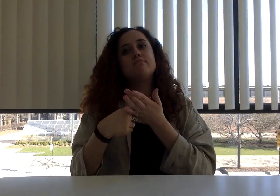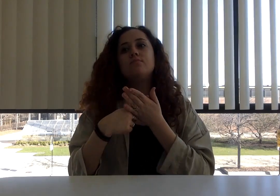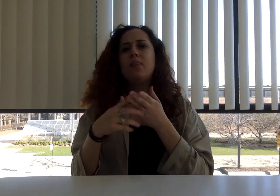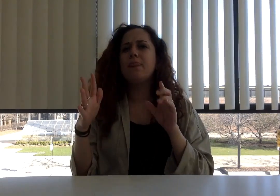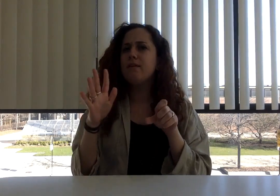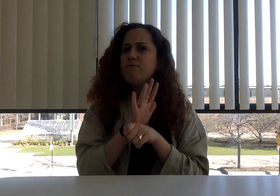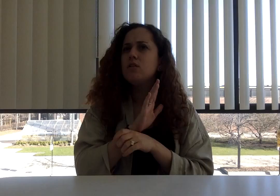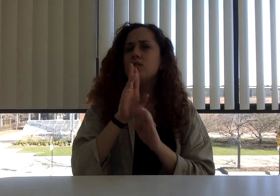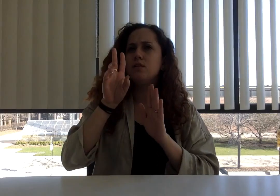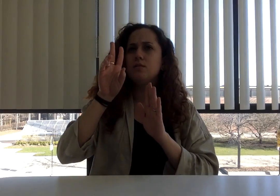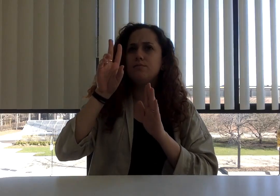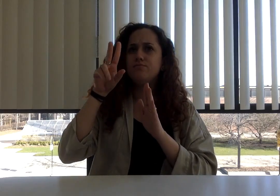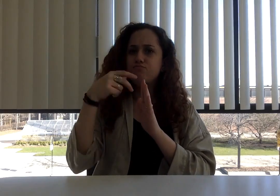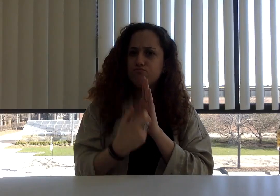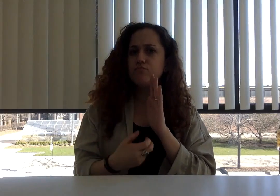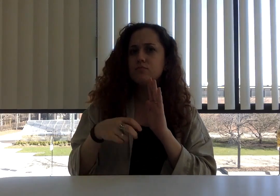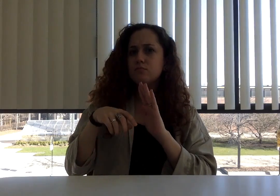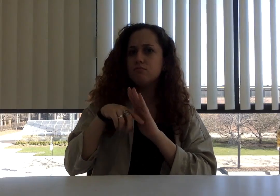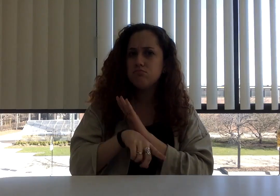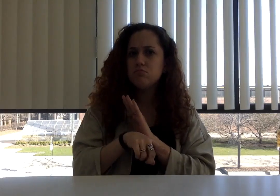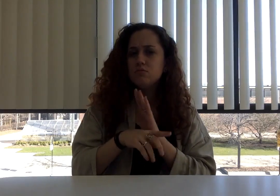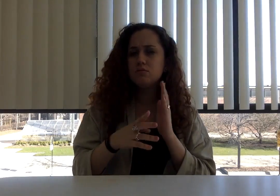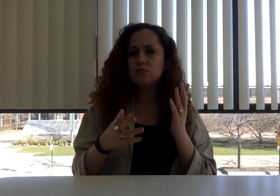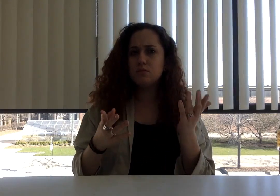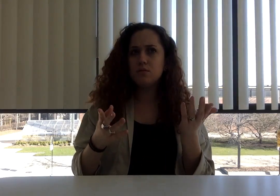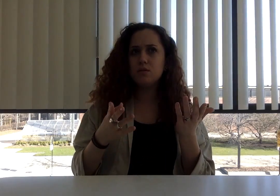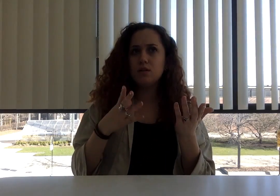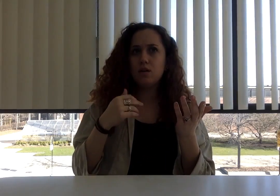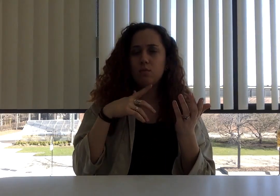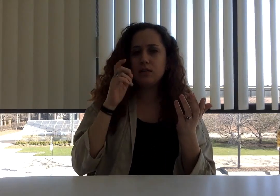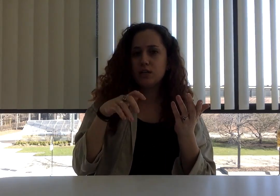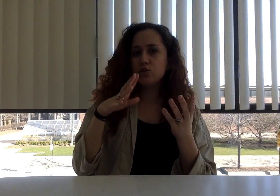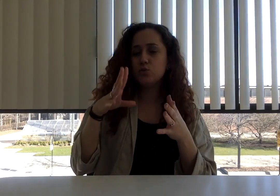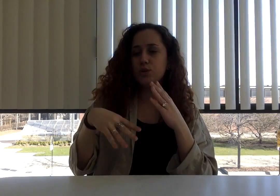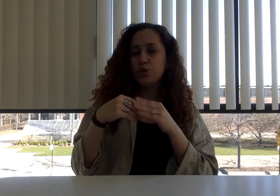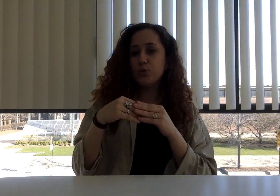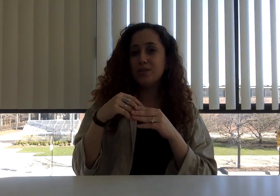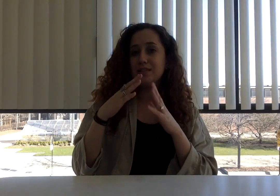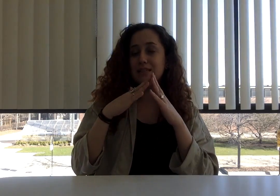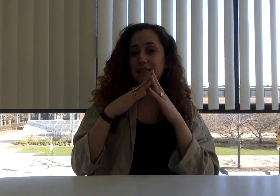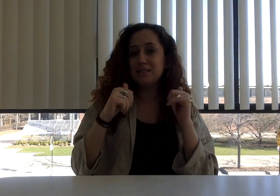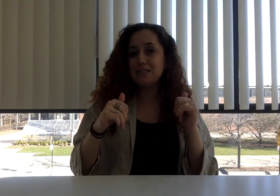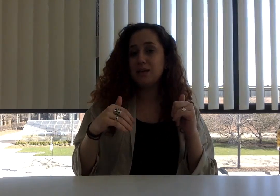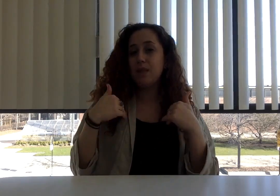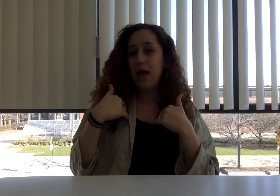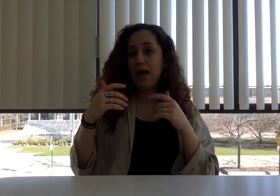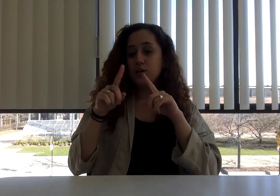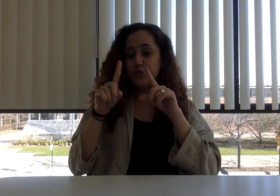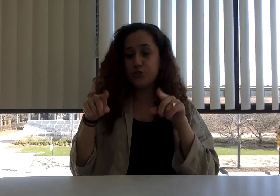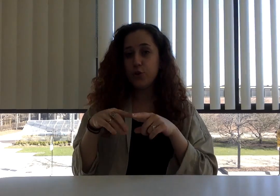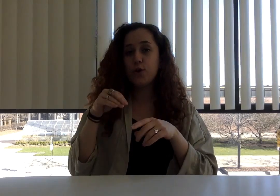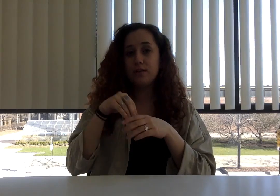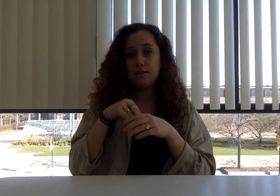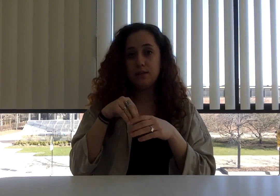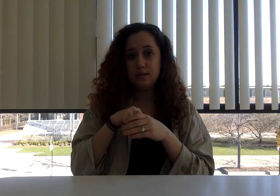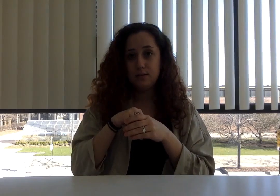needed to include a system that had a circle in it. And that was one of the times she spent a good amount of time talking about x squared plus